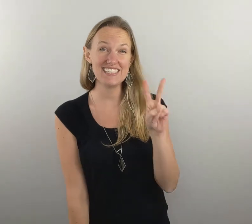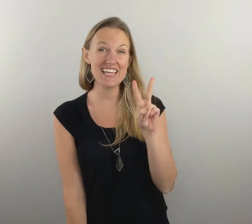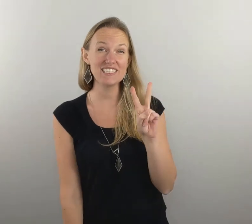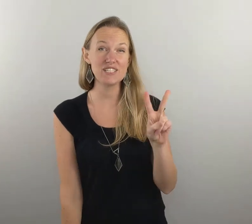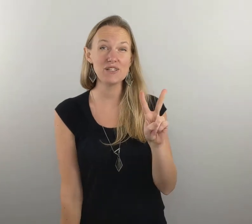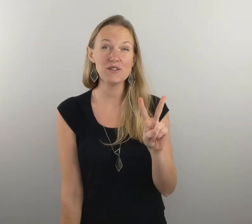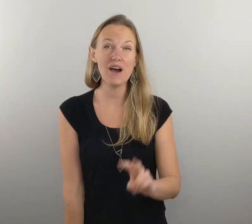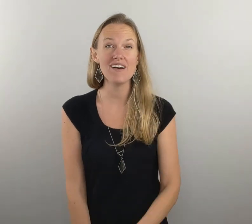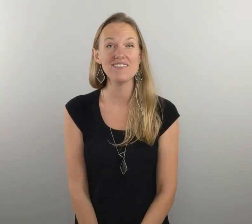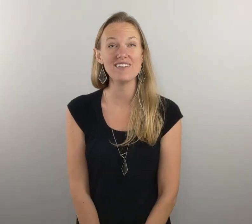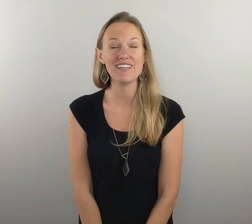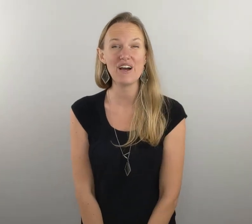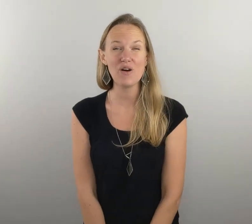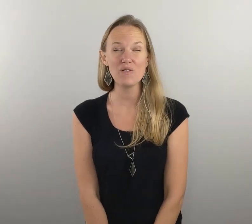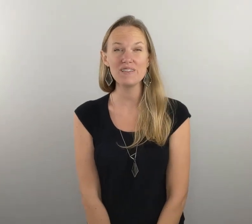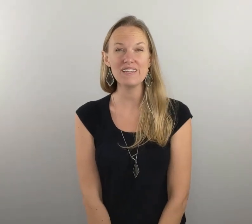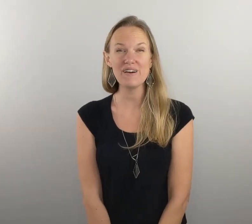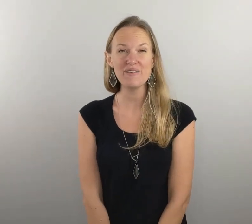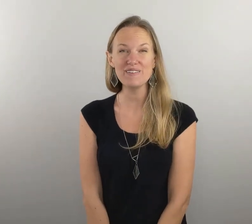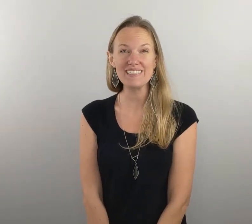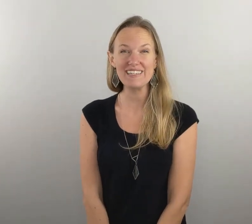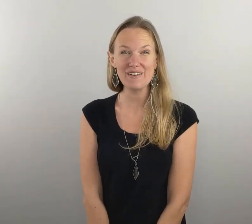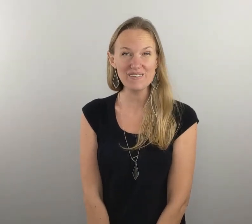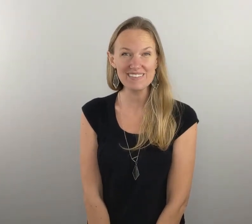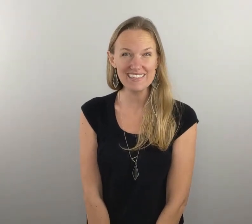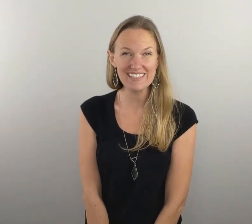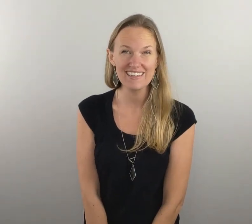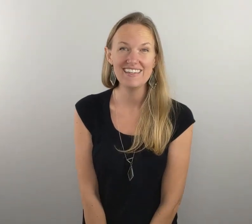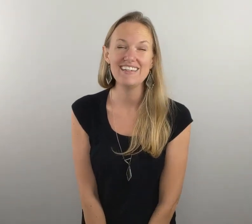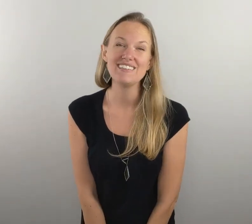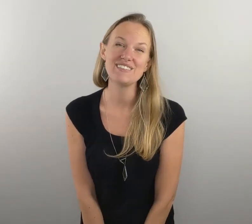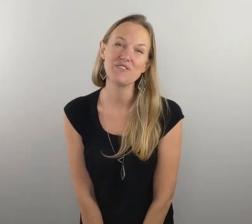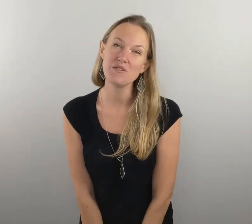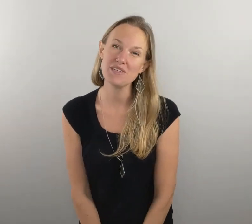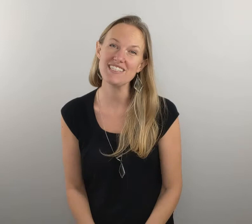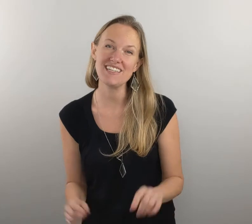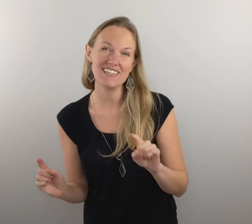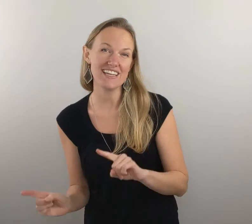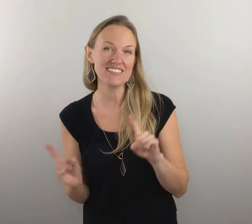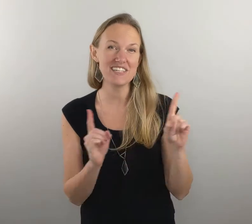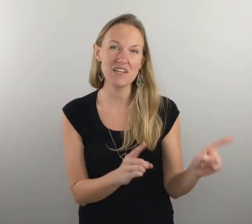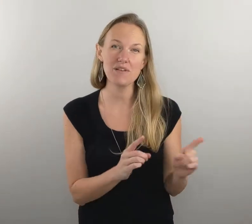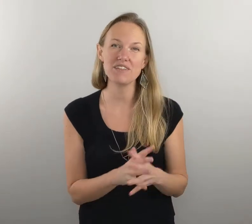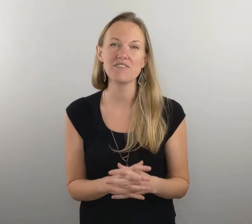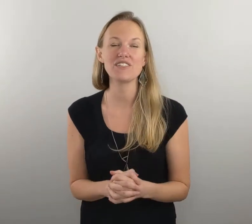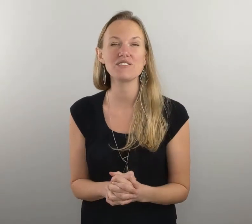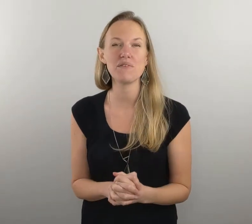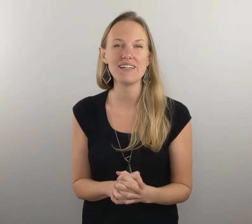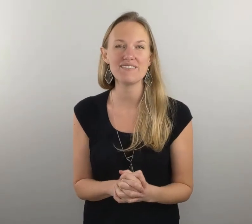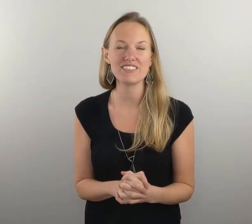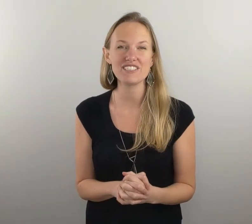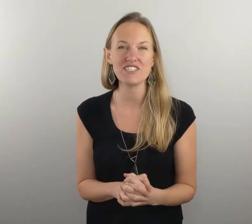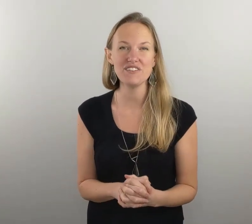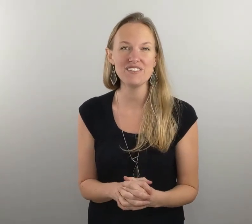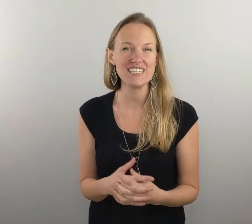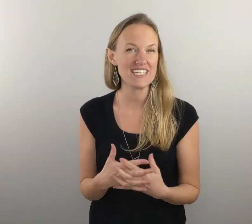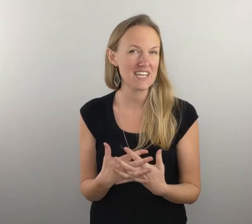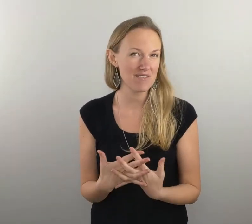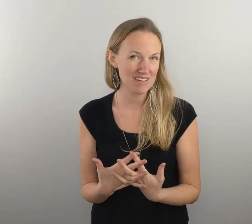day 2 of learning Holy, Holy, Holy. So if you missed it, yesterday we learned verse 1 and verse 2. Today we are